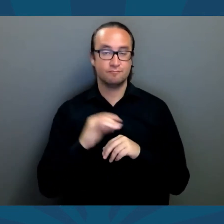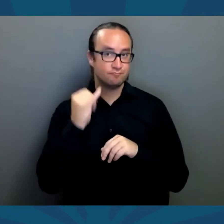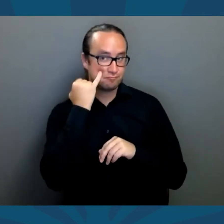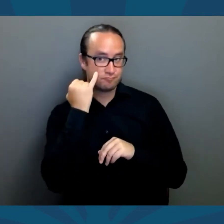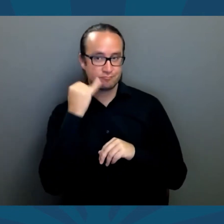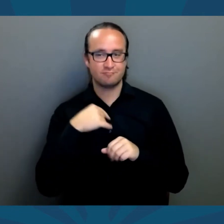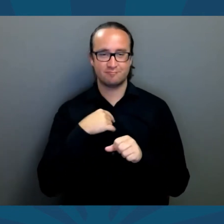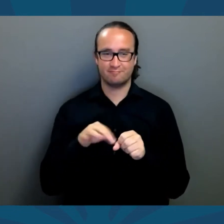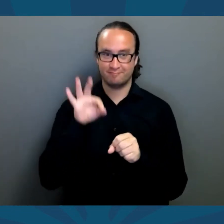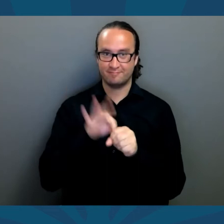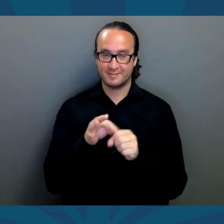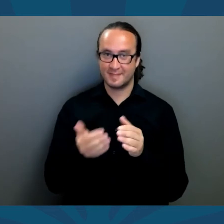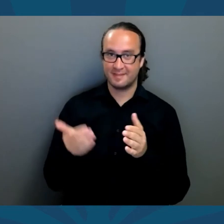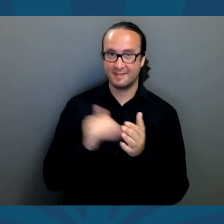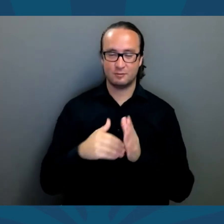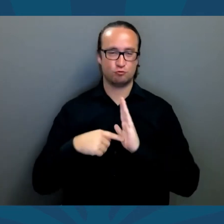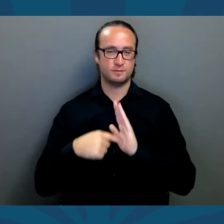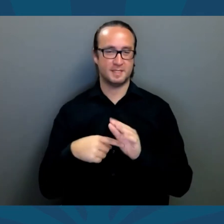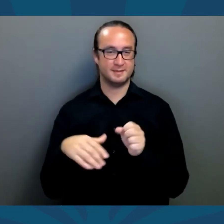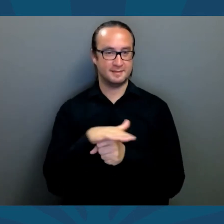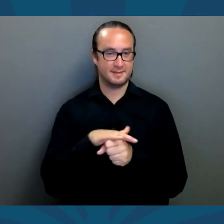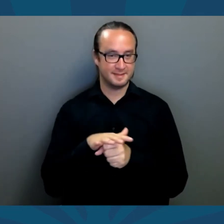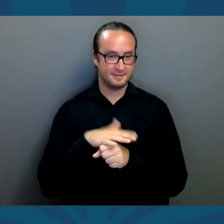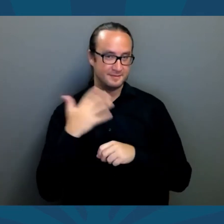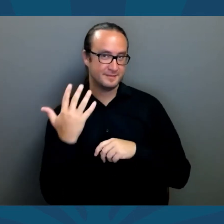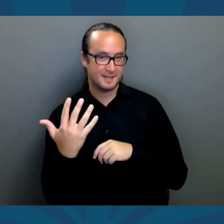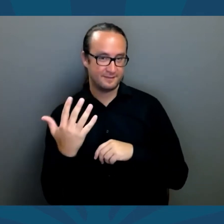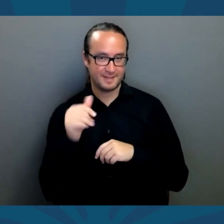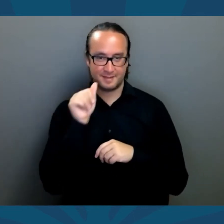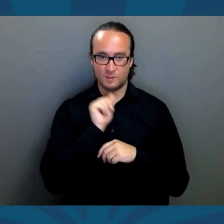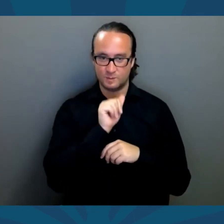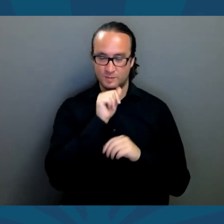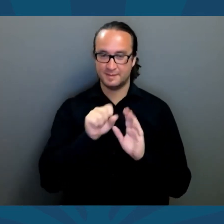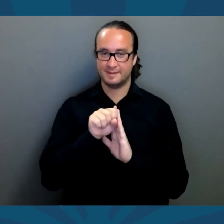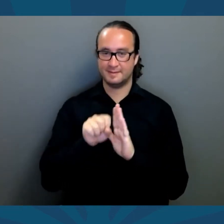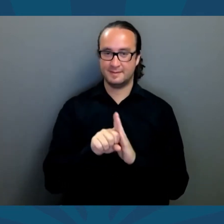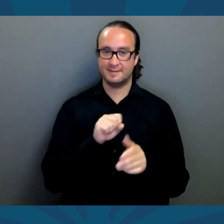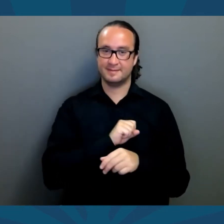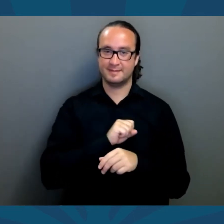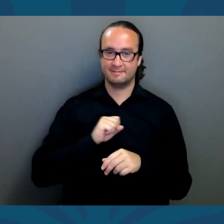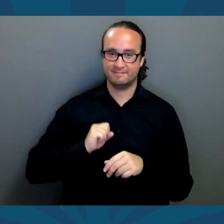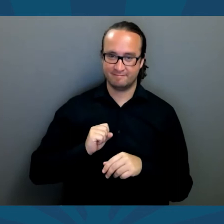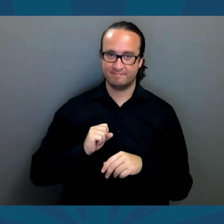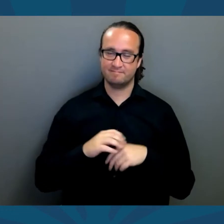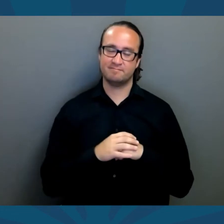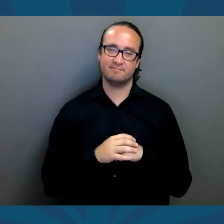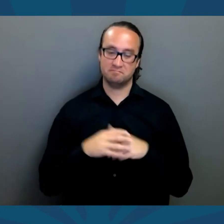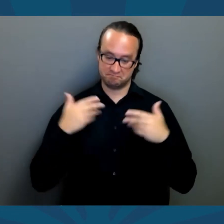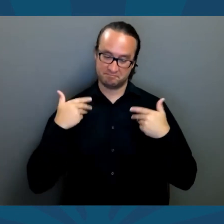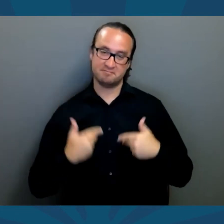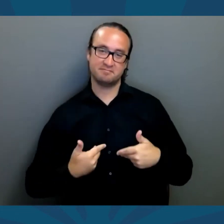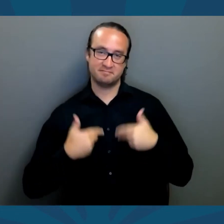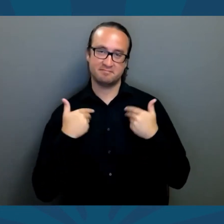will continue to be my priorities should I be reelected to represent LD 5 in the Arizona